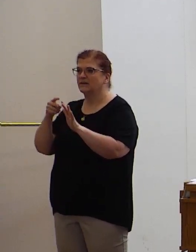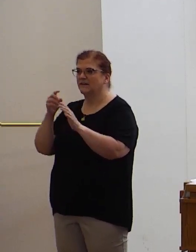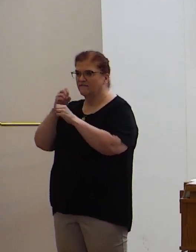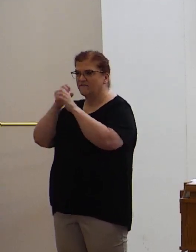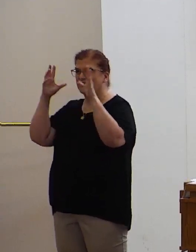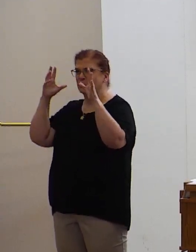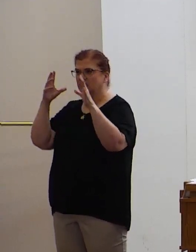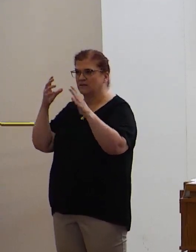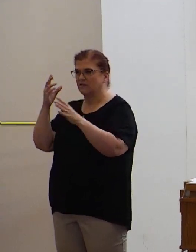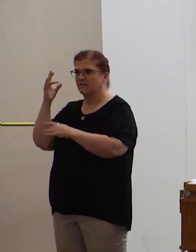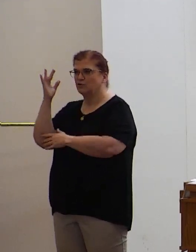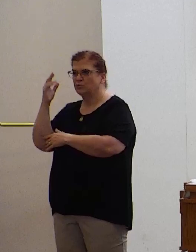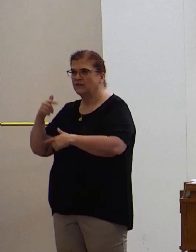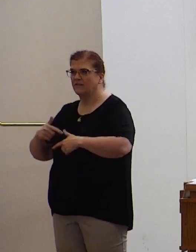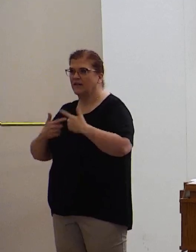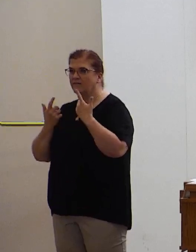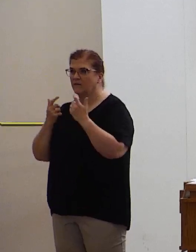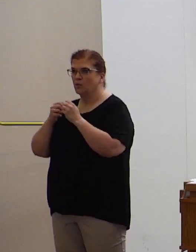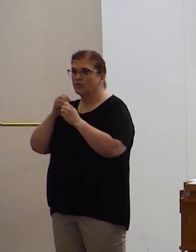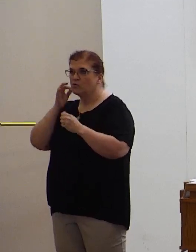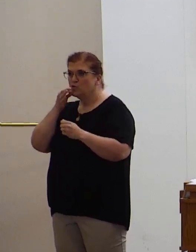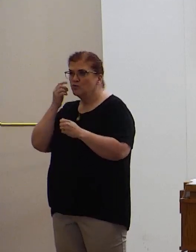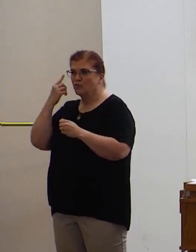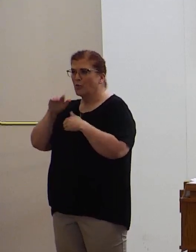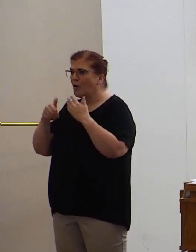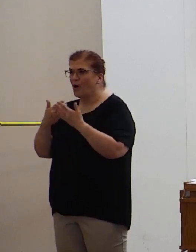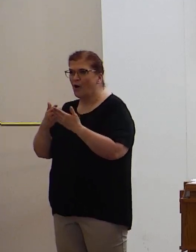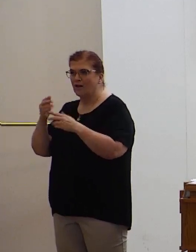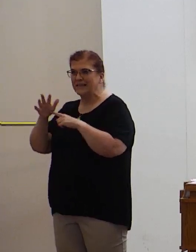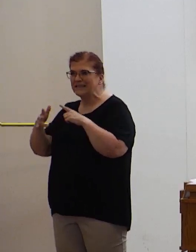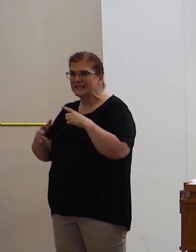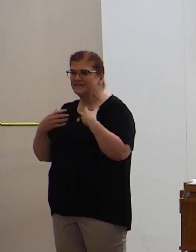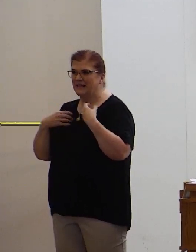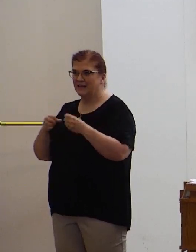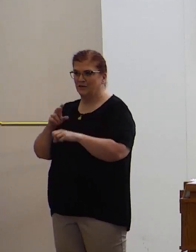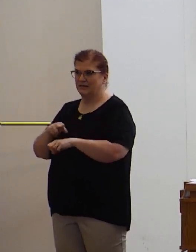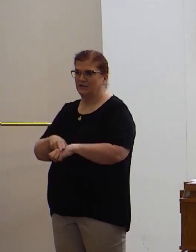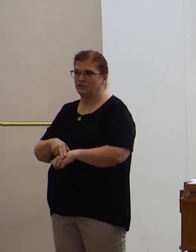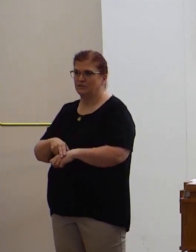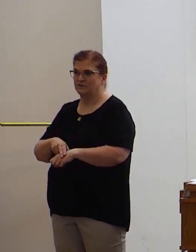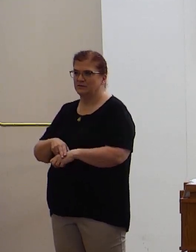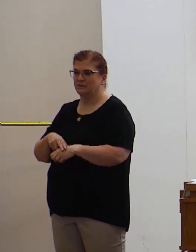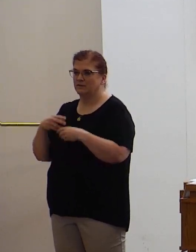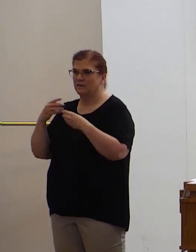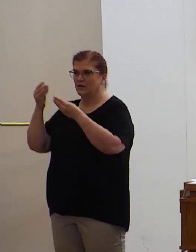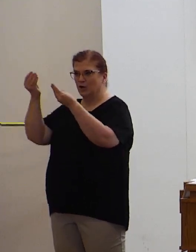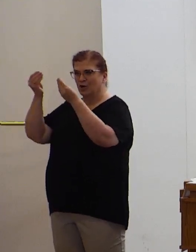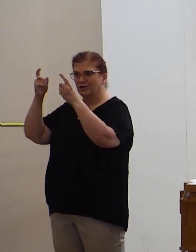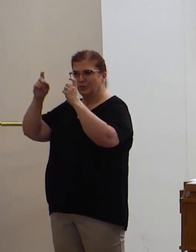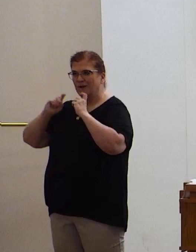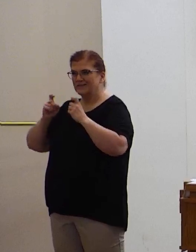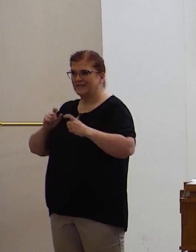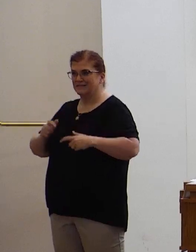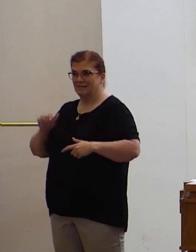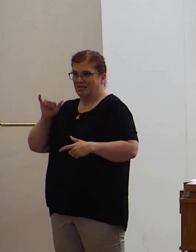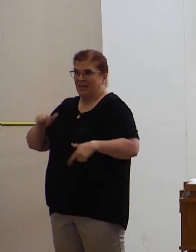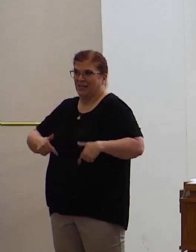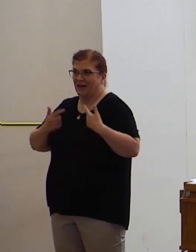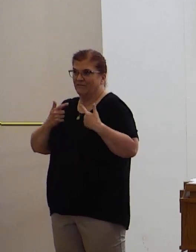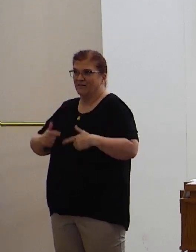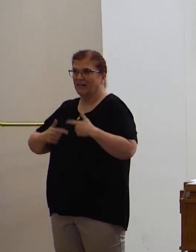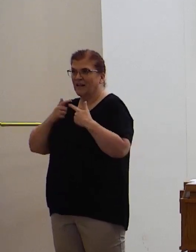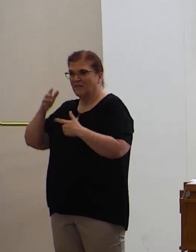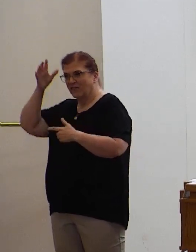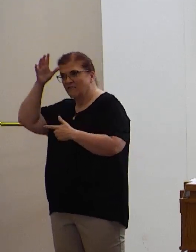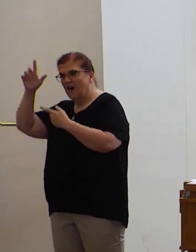of a tree of life with fruits for all and leaves that heal the nations. Grant us such life, the life of the